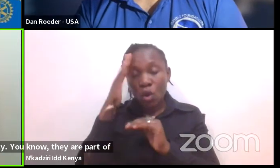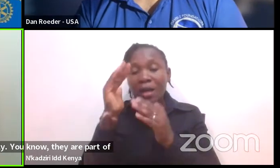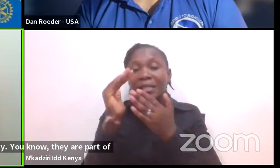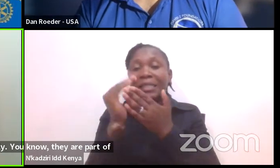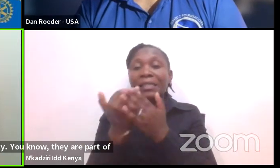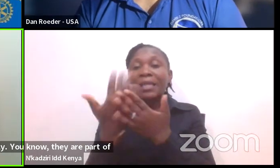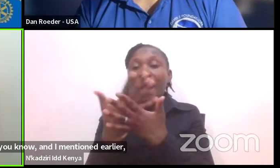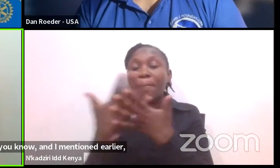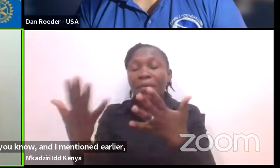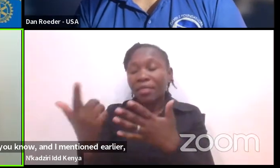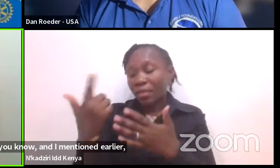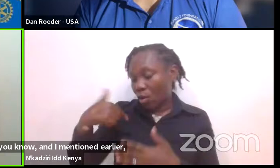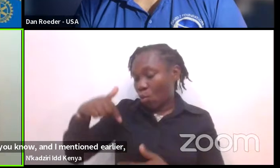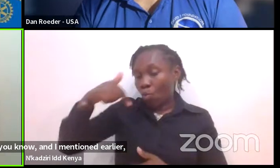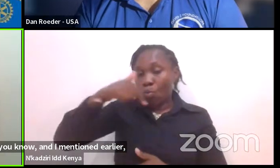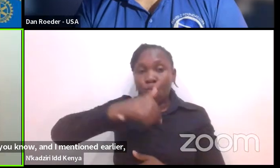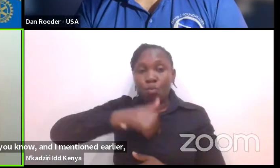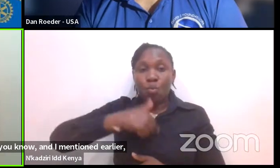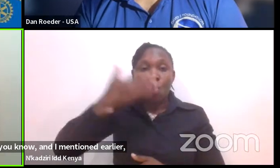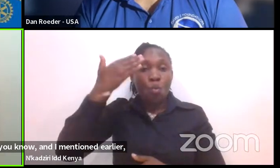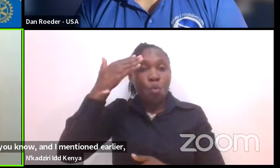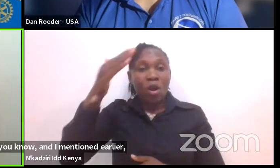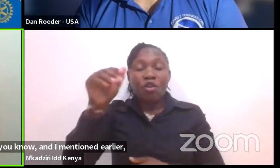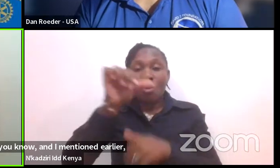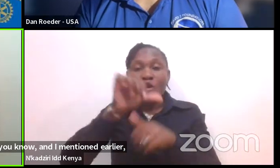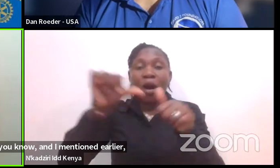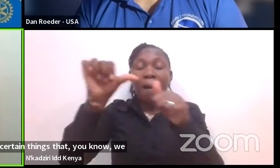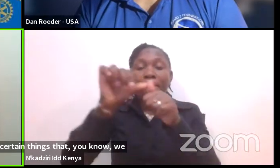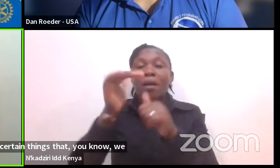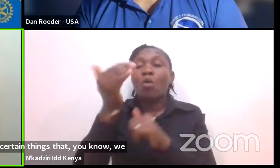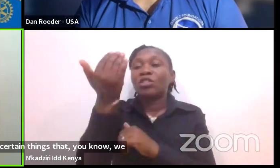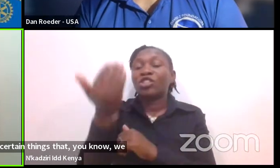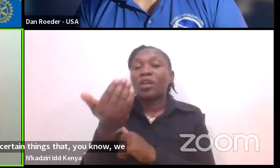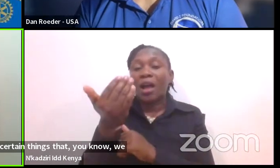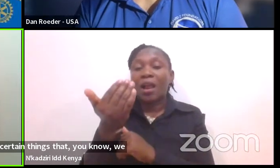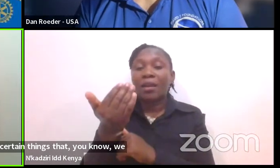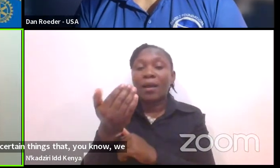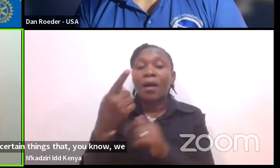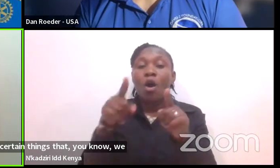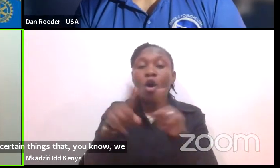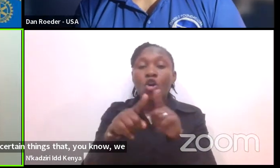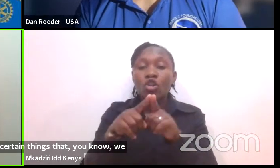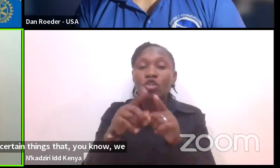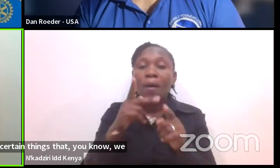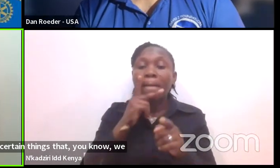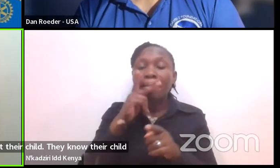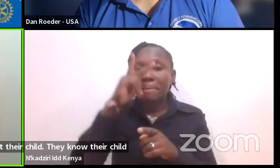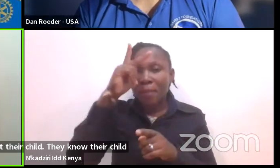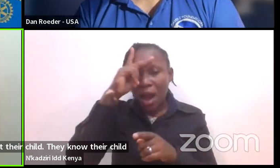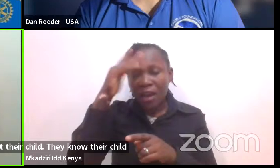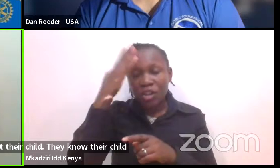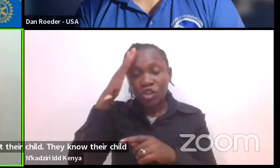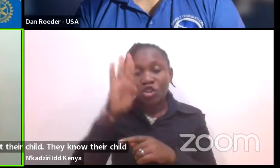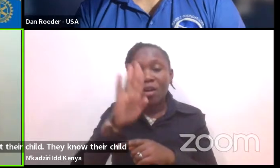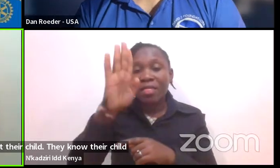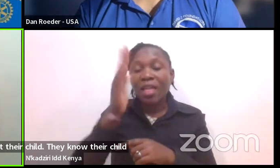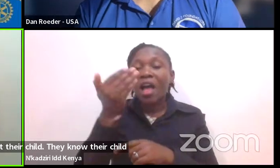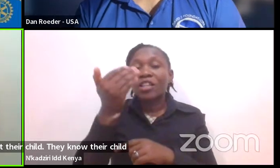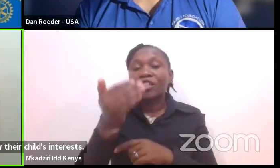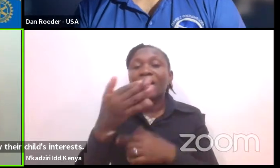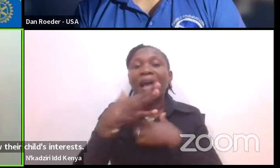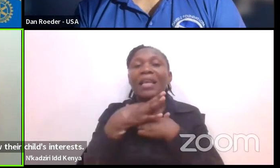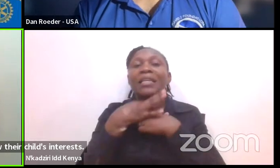not know about their child. They know their child, they know their child's interests, and that can help us